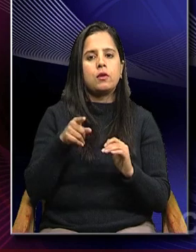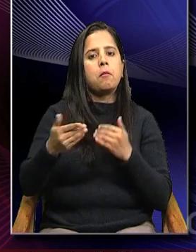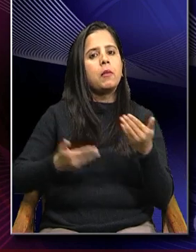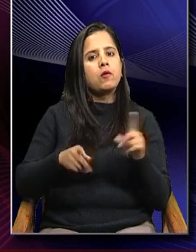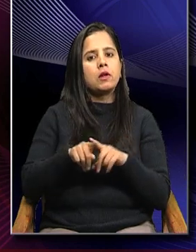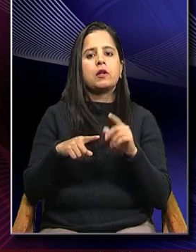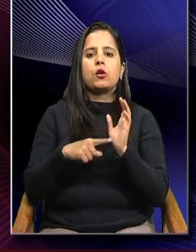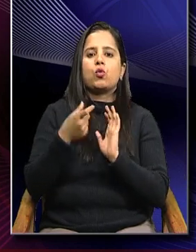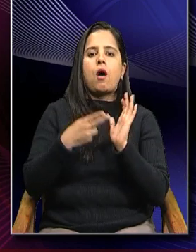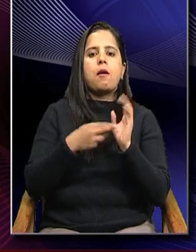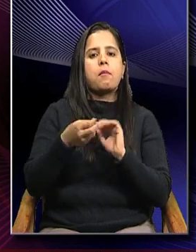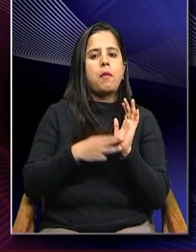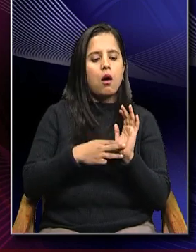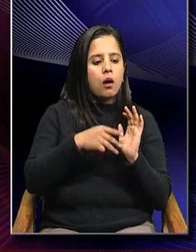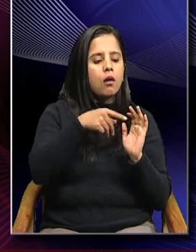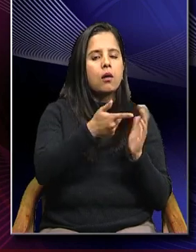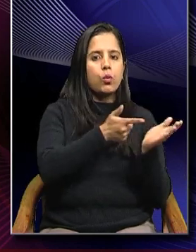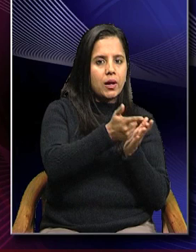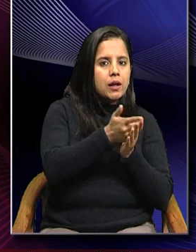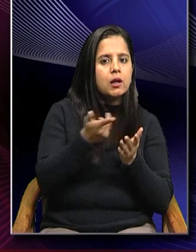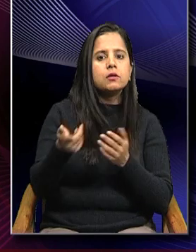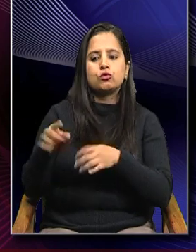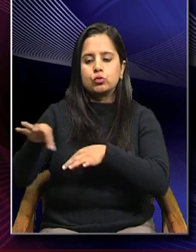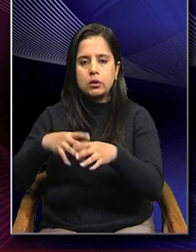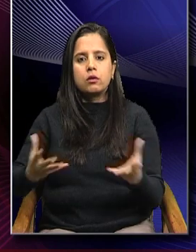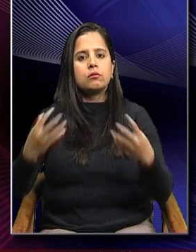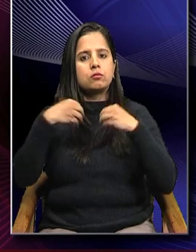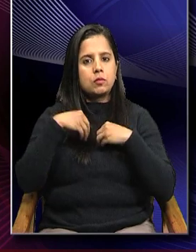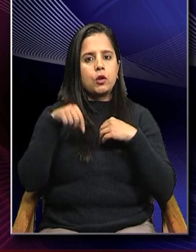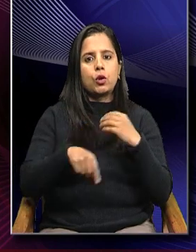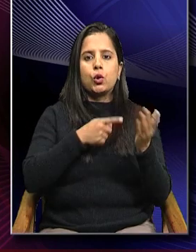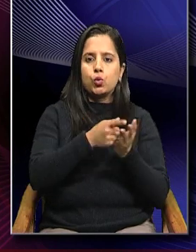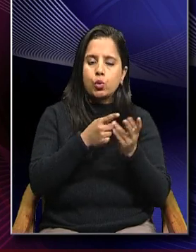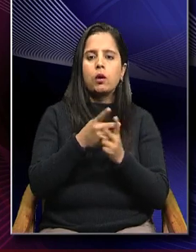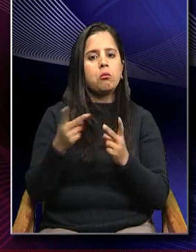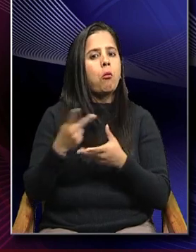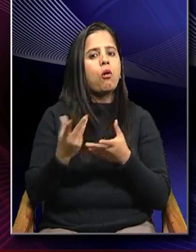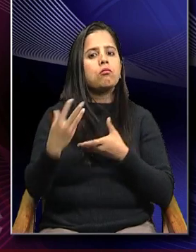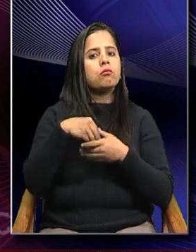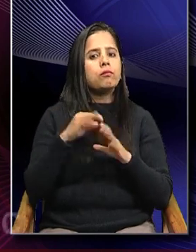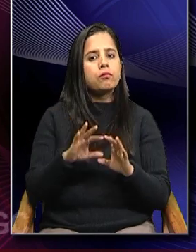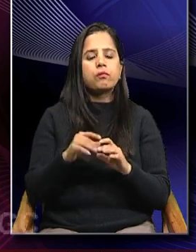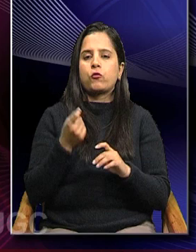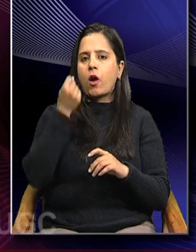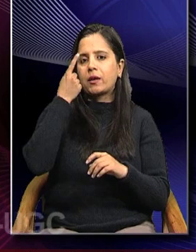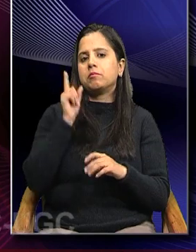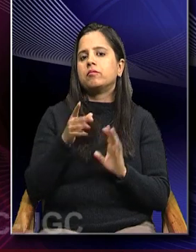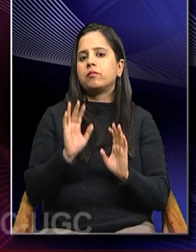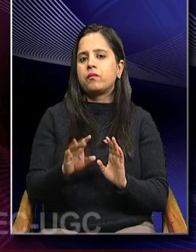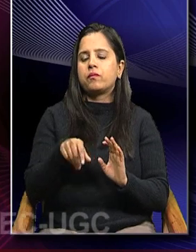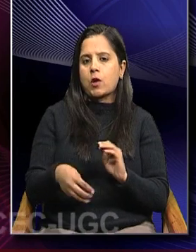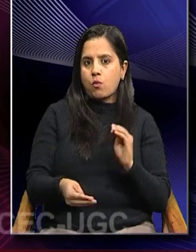like a urban person, where the component of rural and urban both are present. So, we have to understand that